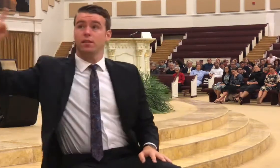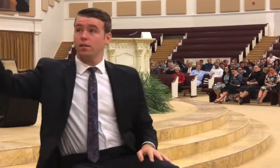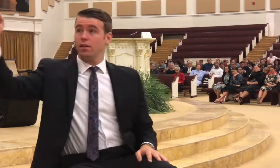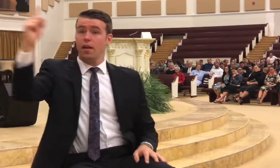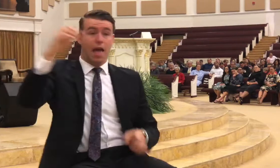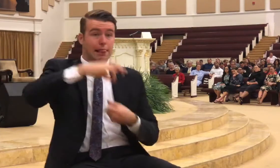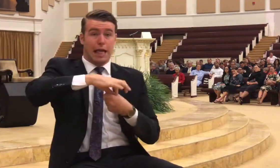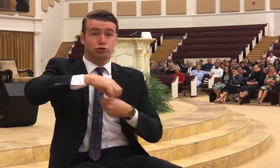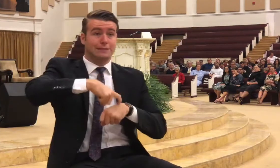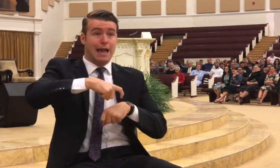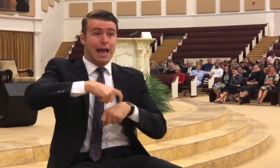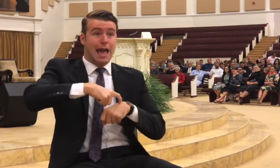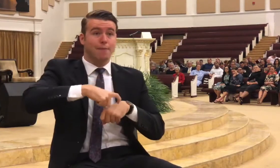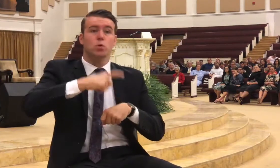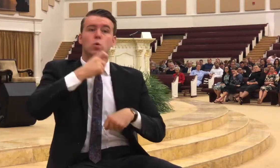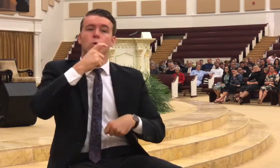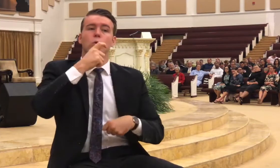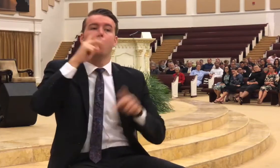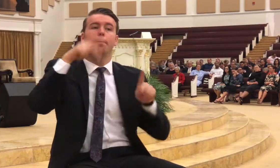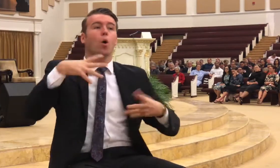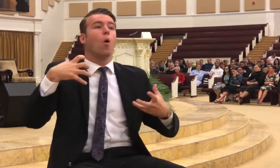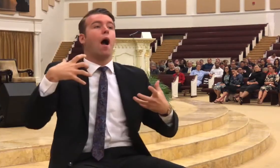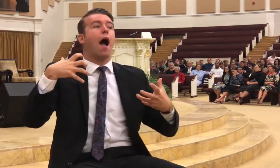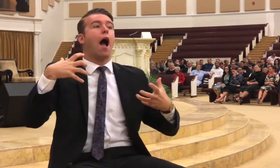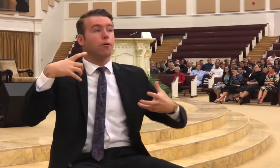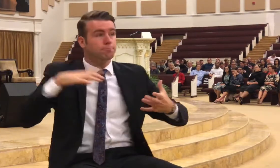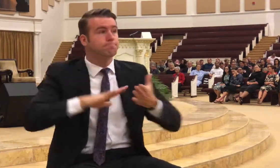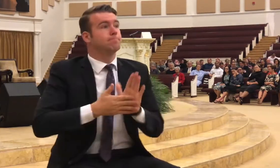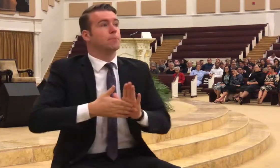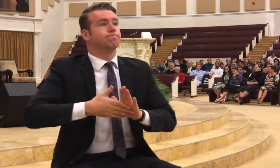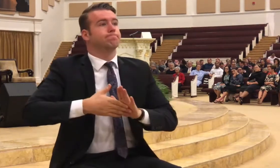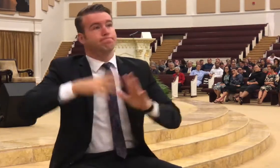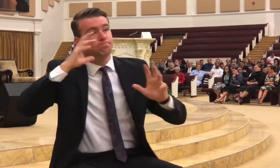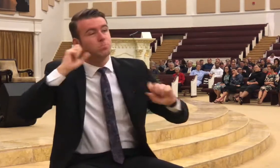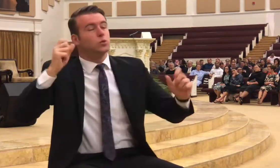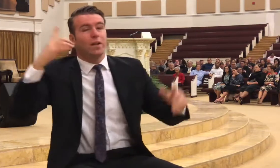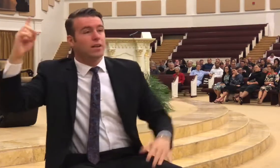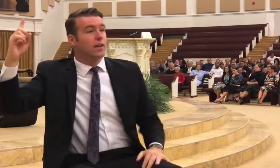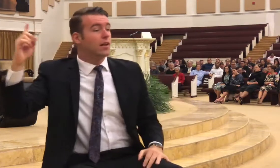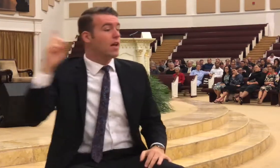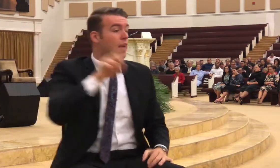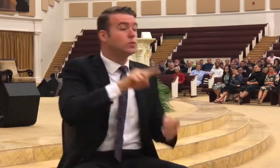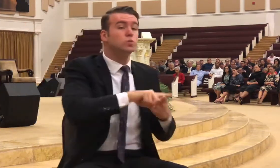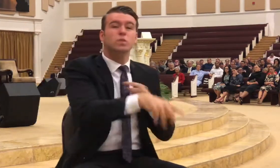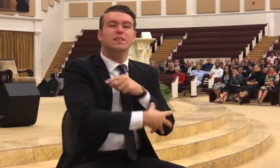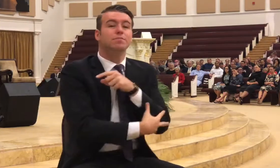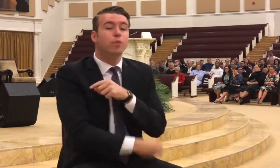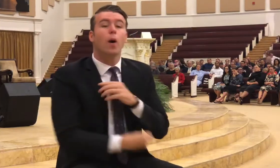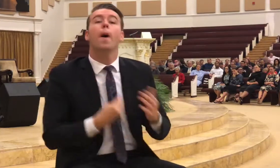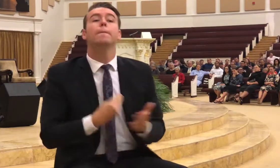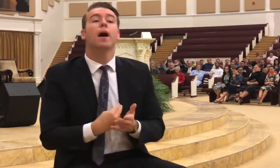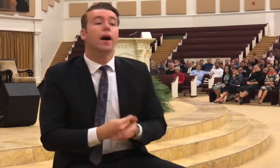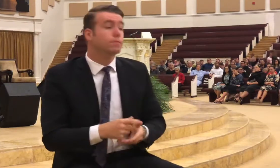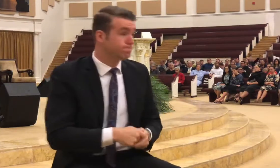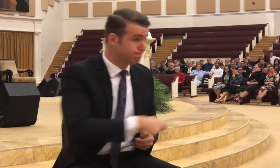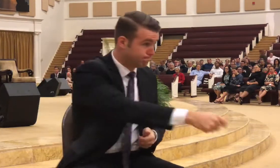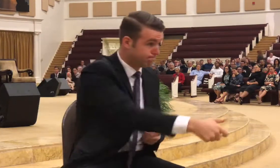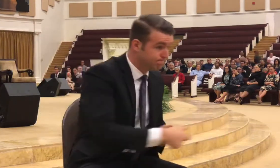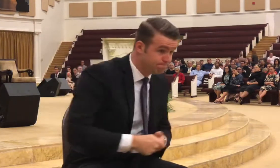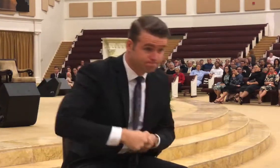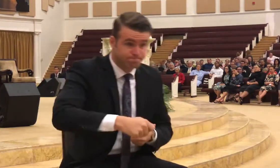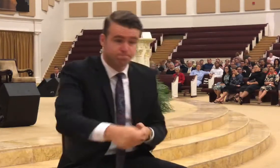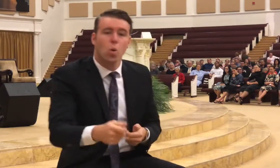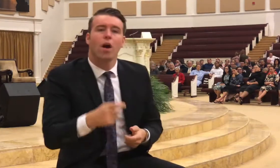he said, all the officials come to Kibera. He said, and they begin to hand out money, and they begin to hand out